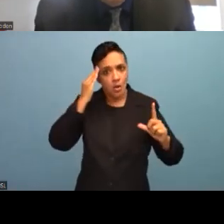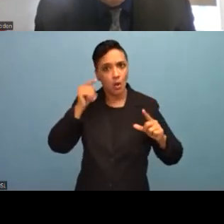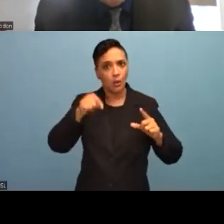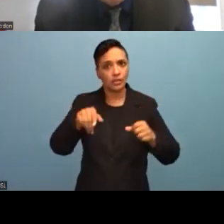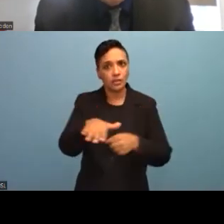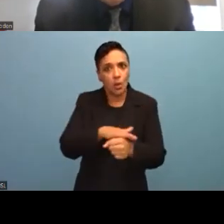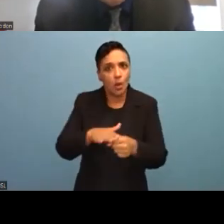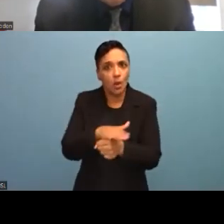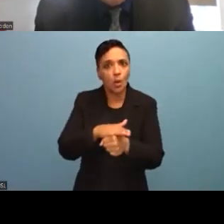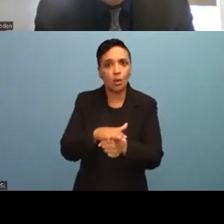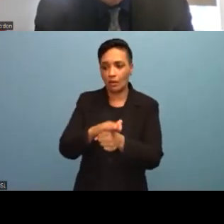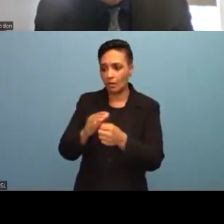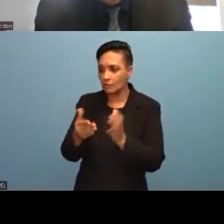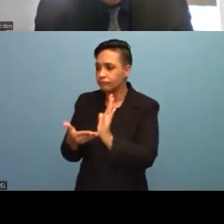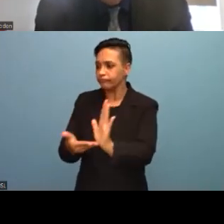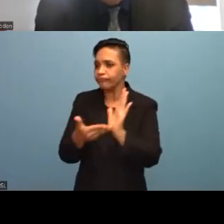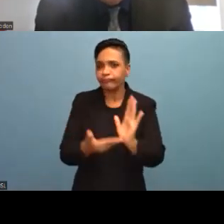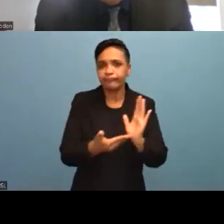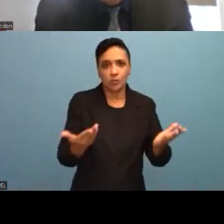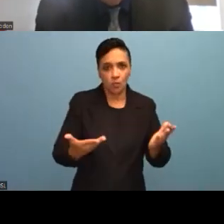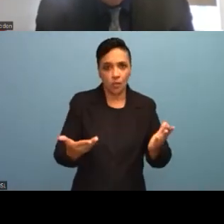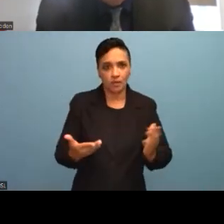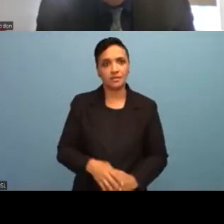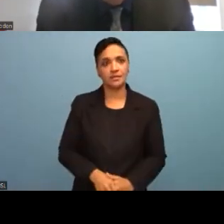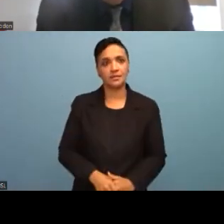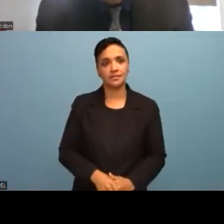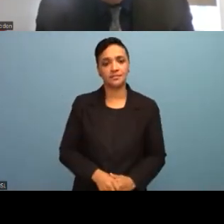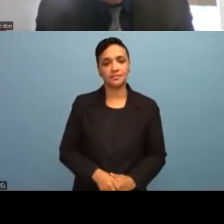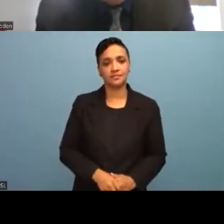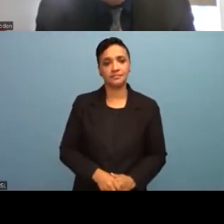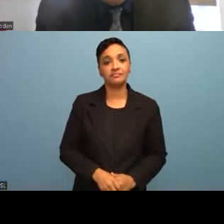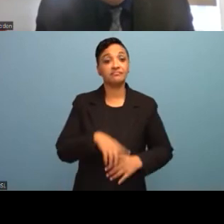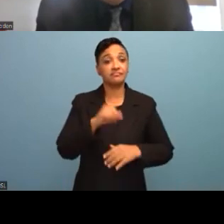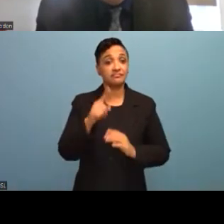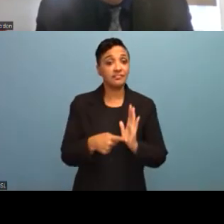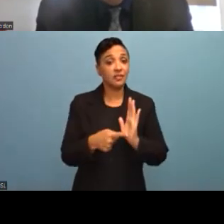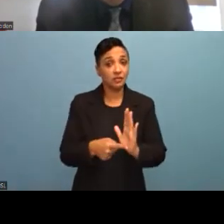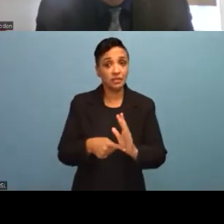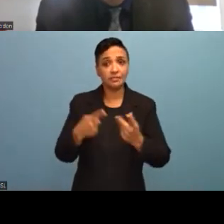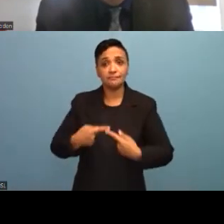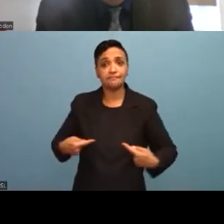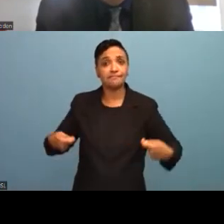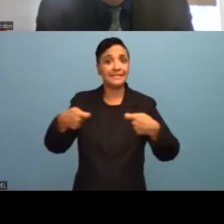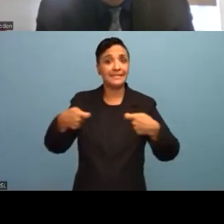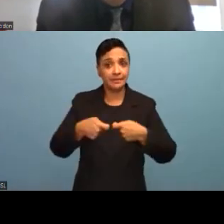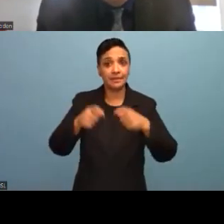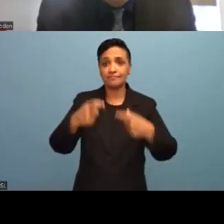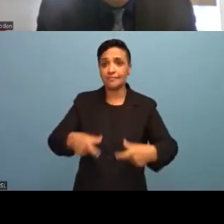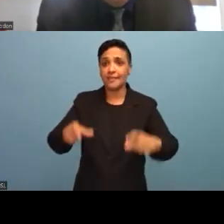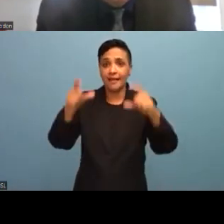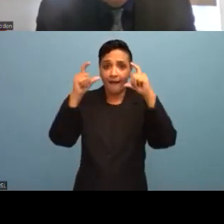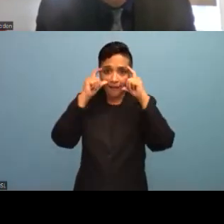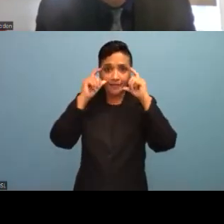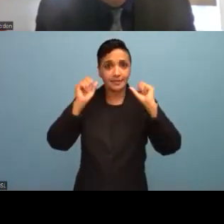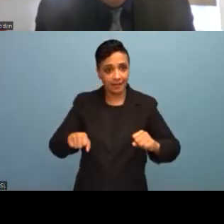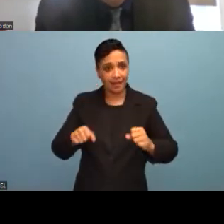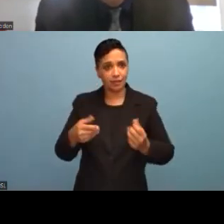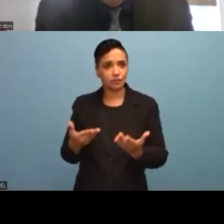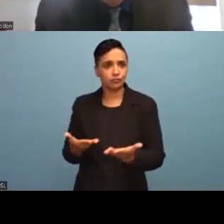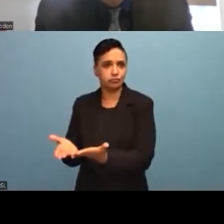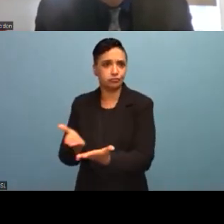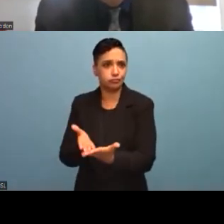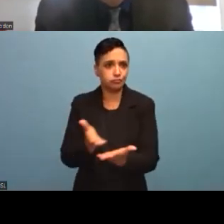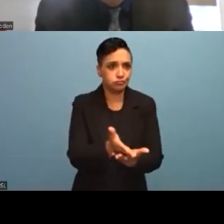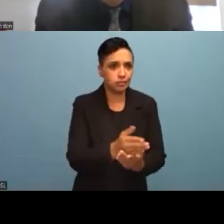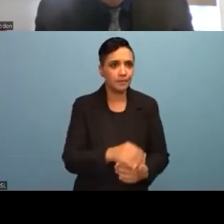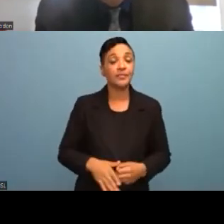governments to address these unmet needs. For example, subsidizing access to eyeglasses for poorer households, it can be an